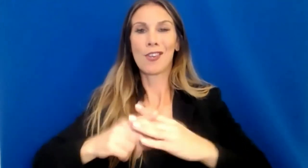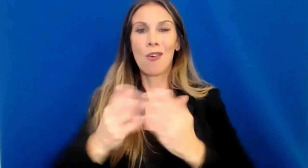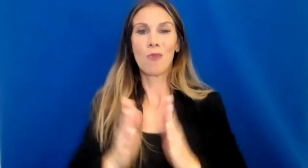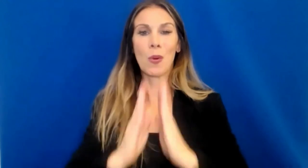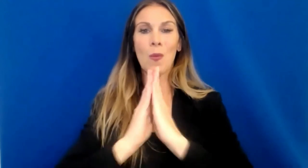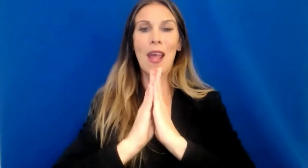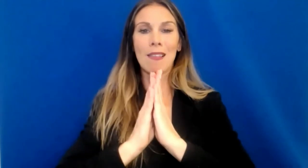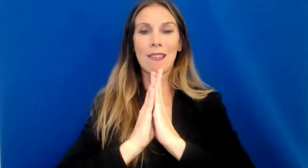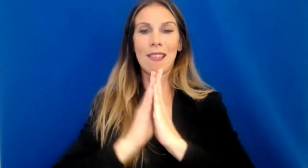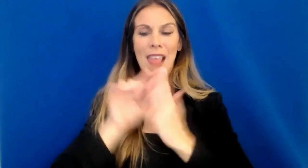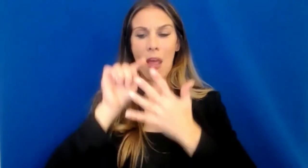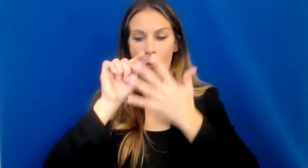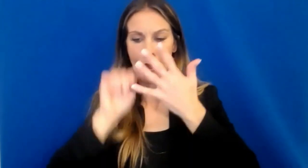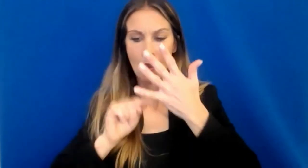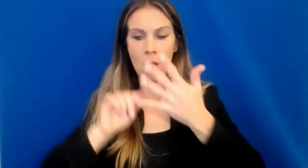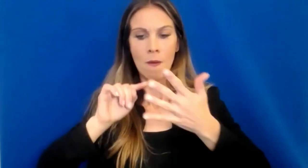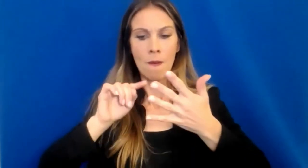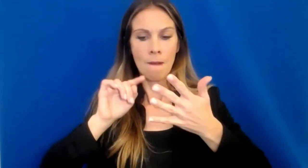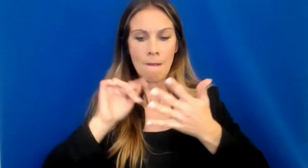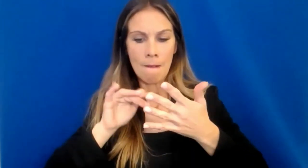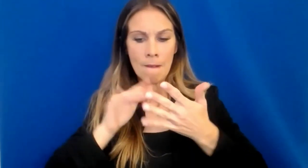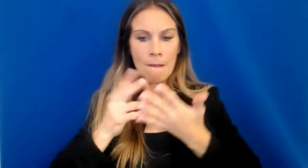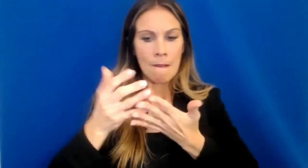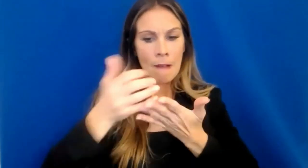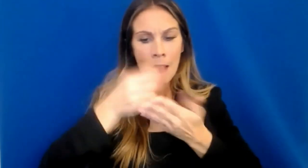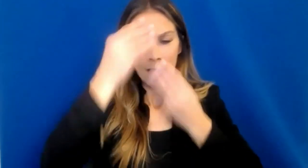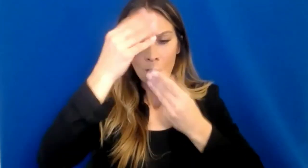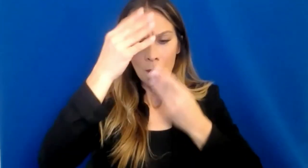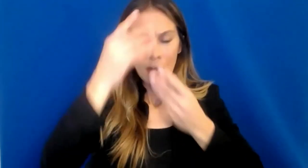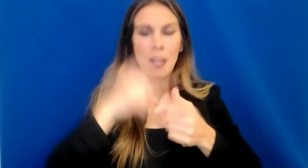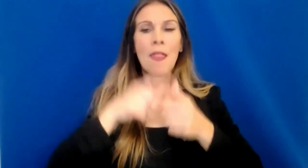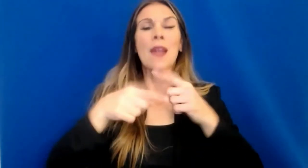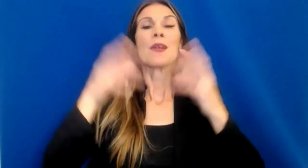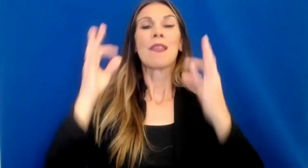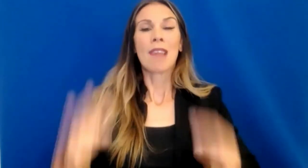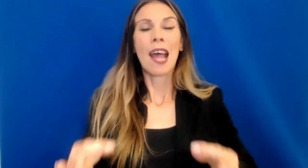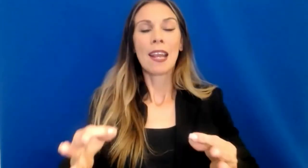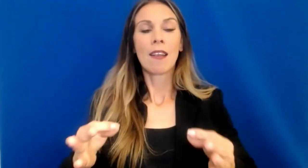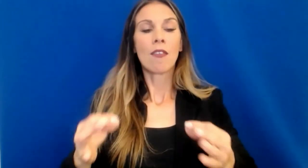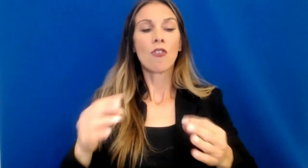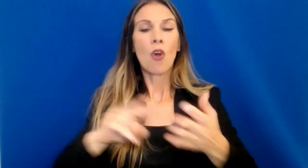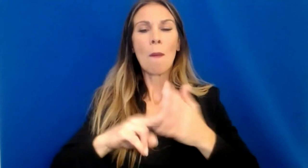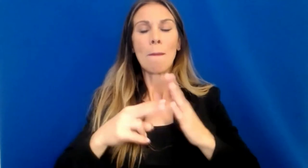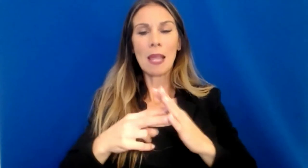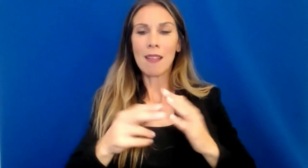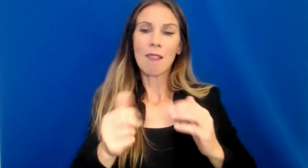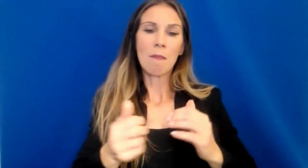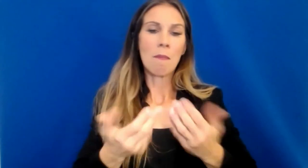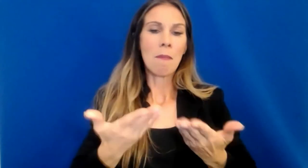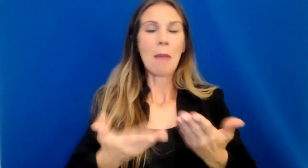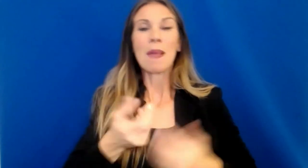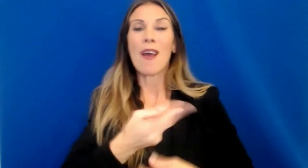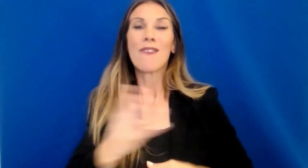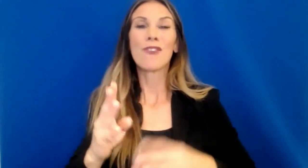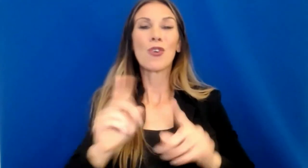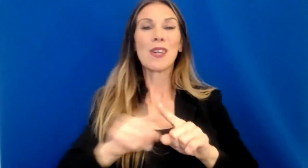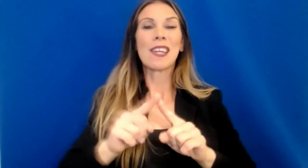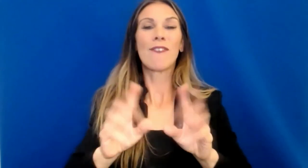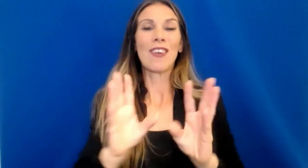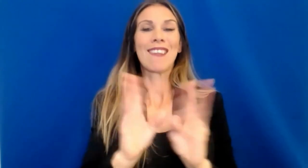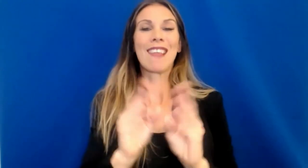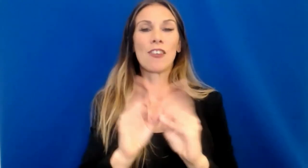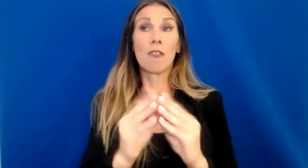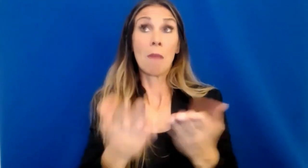about maybe being able to do this for a handful of sessions where there might have been a bit of